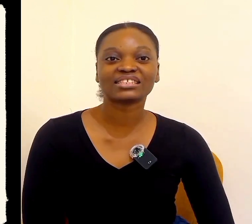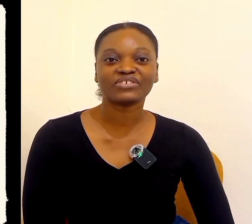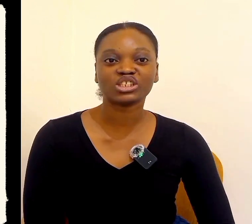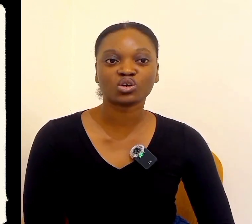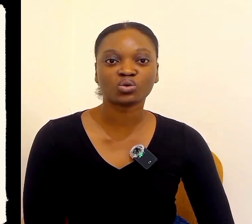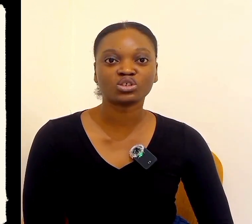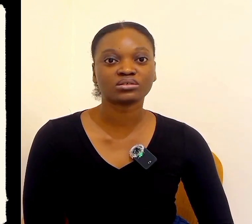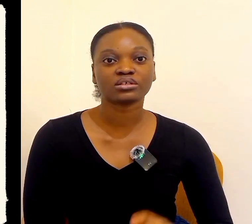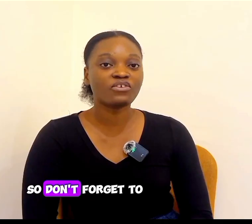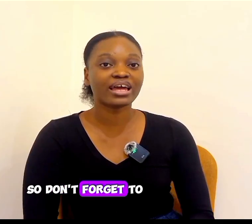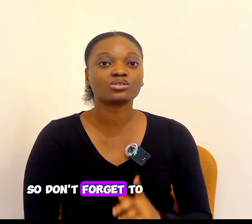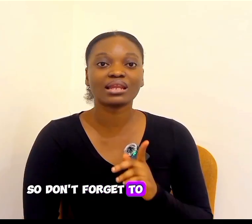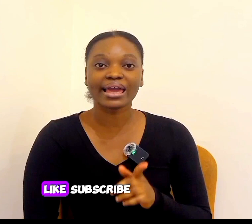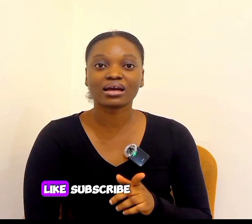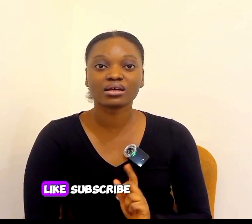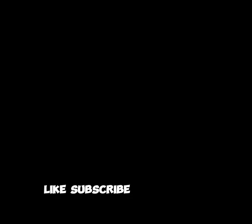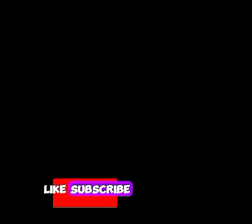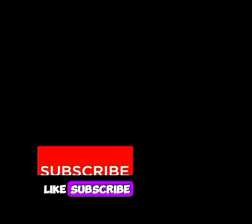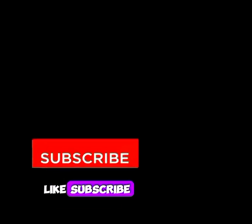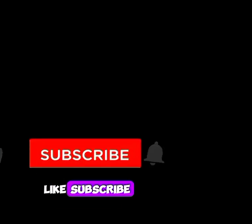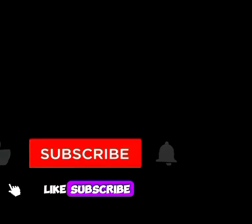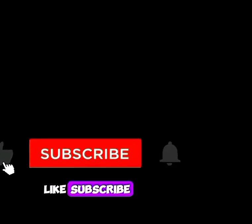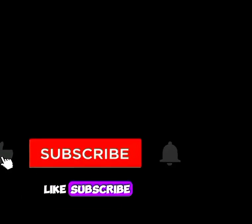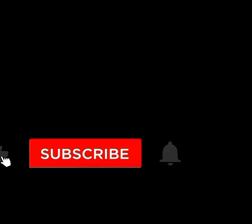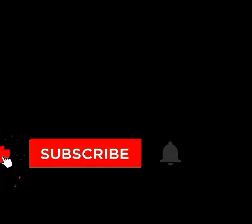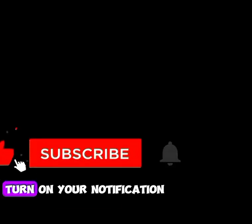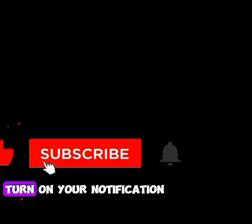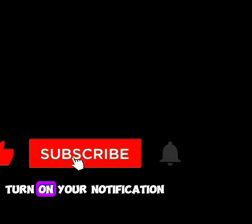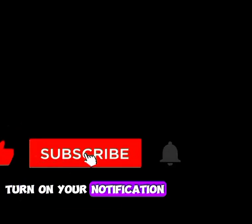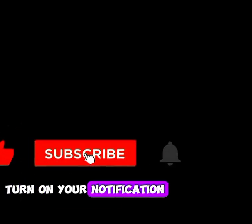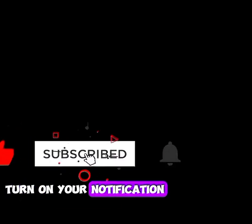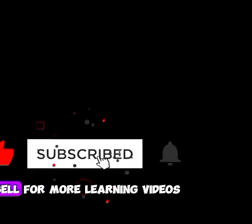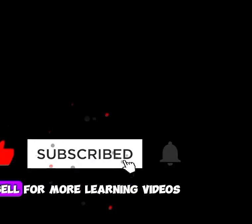video. Don't forget to like, subscribe, turn on notification bell